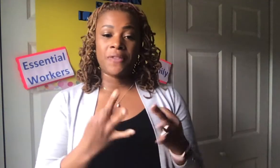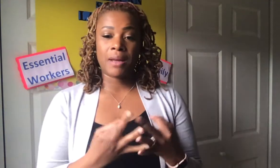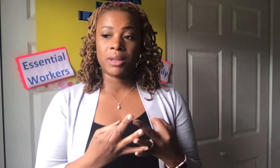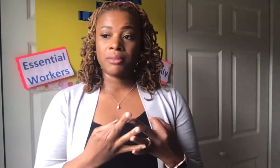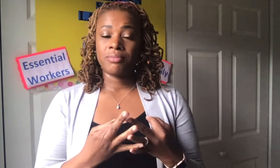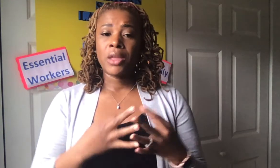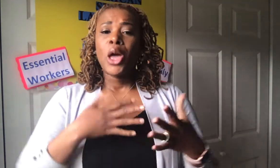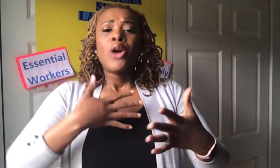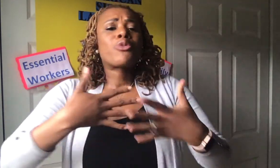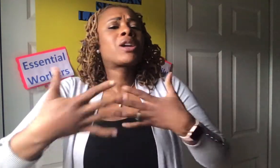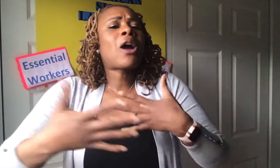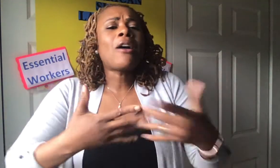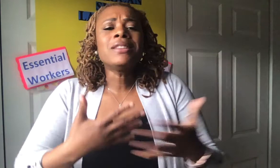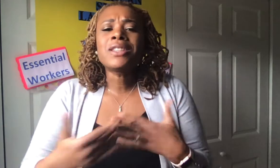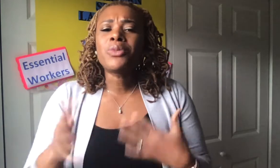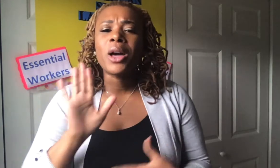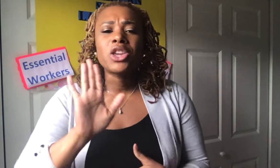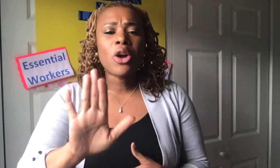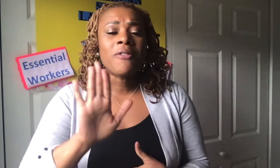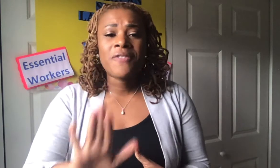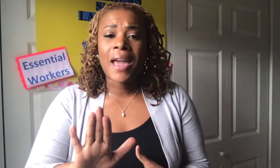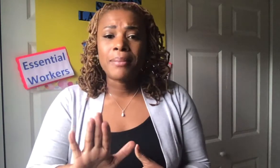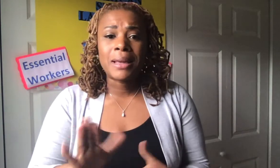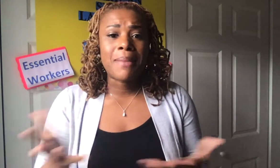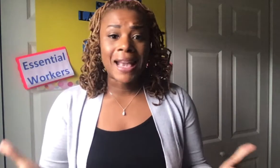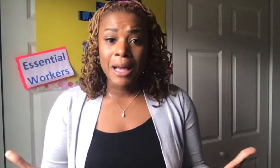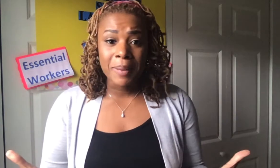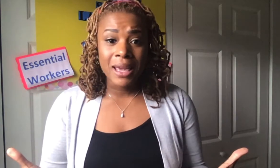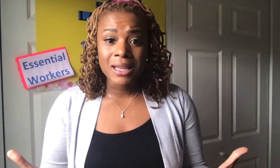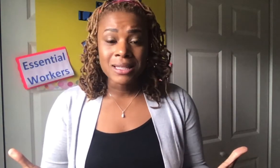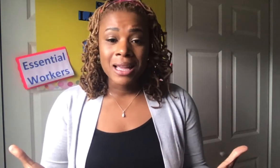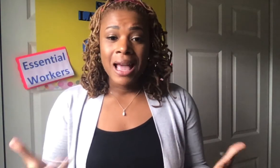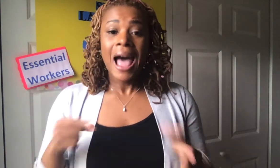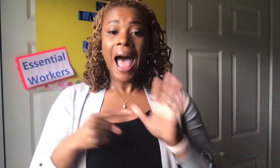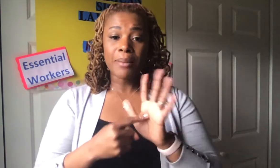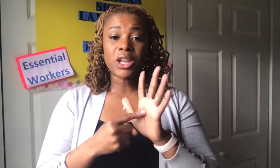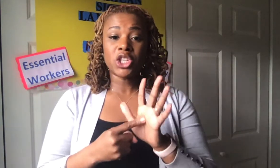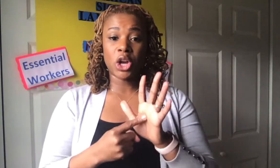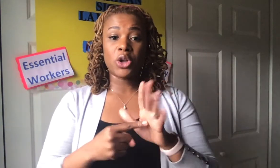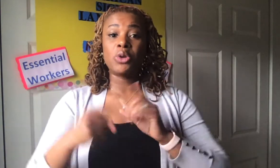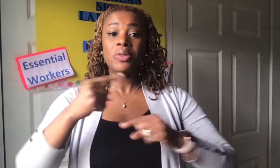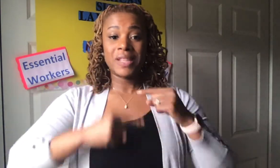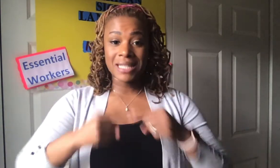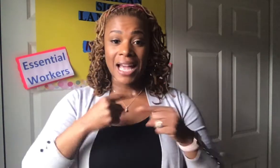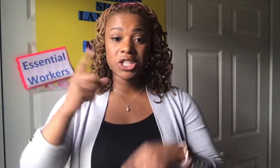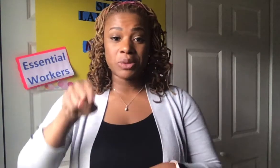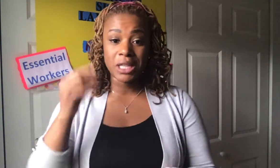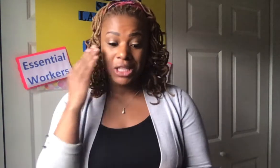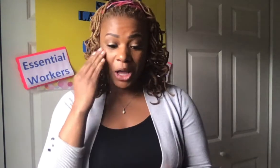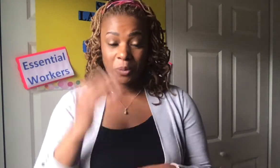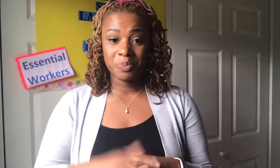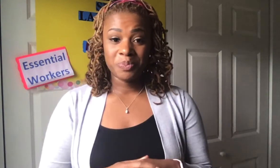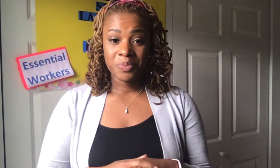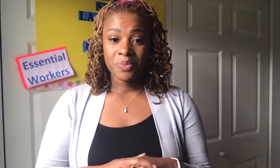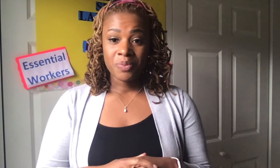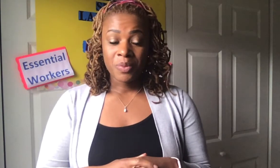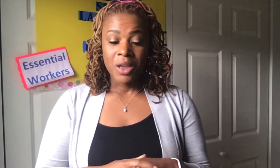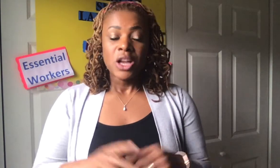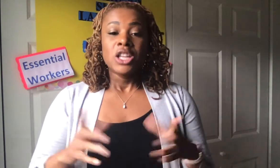family. Regardless of what your family makeup is, I'm going to show you the signs you need to know.